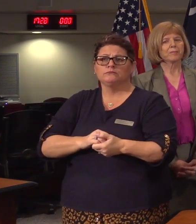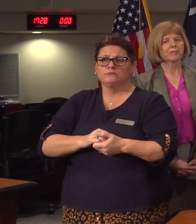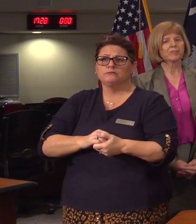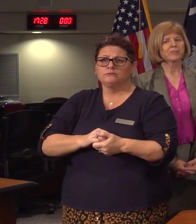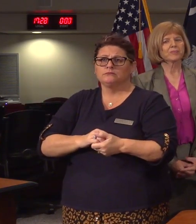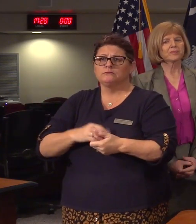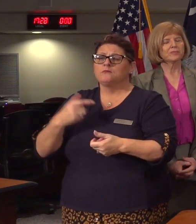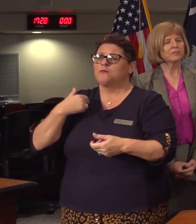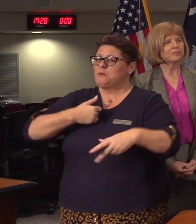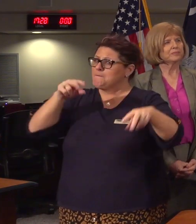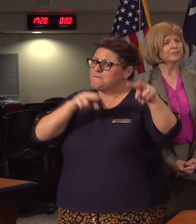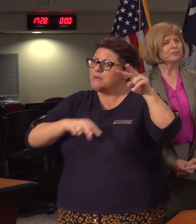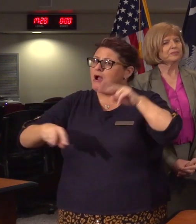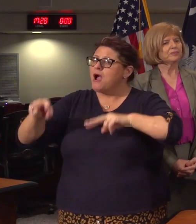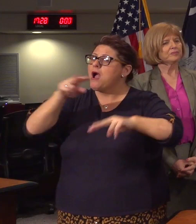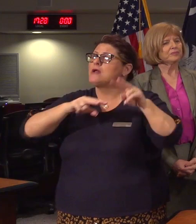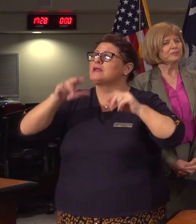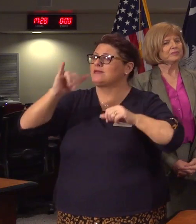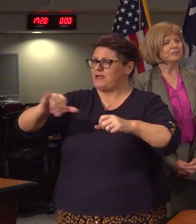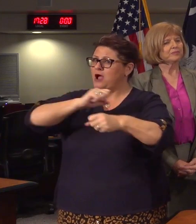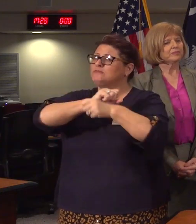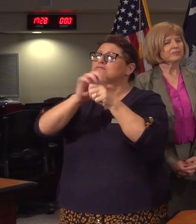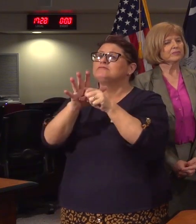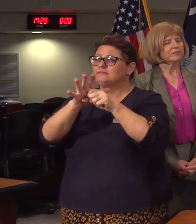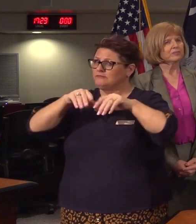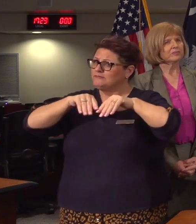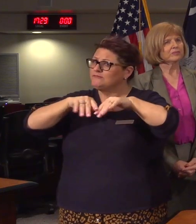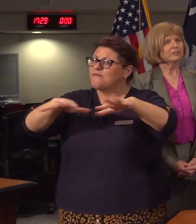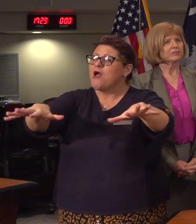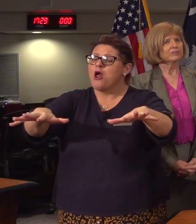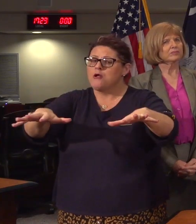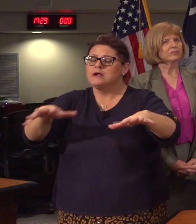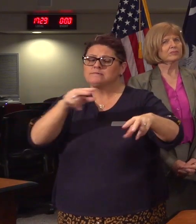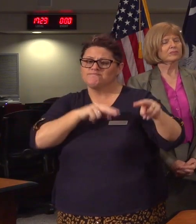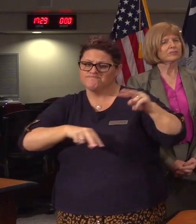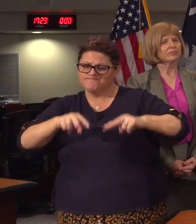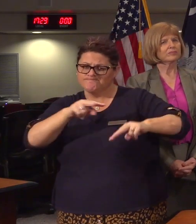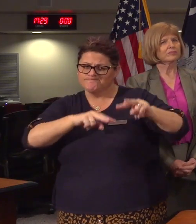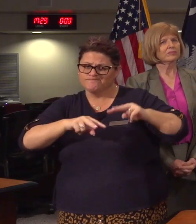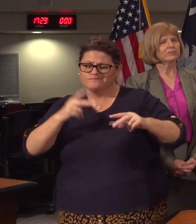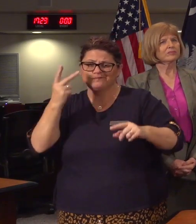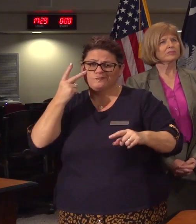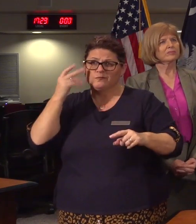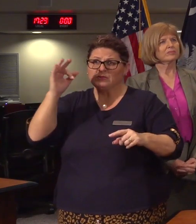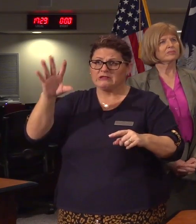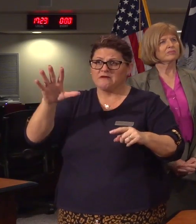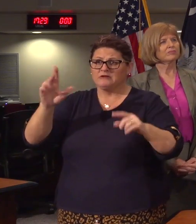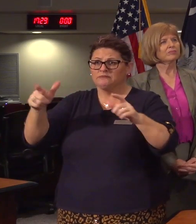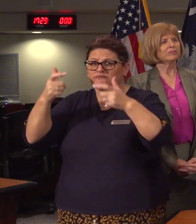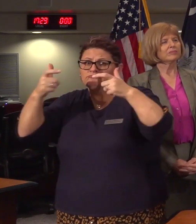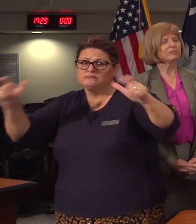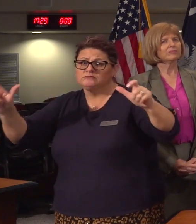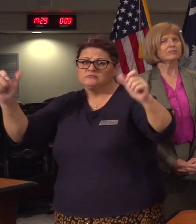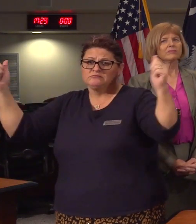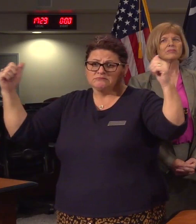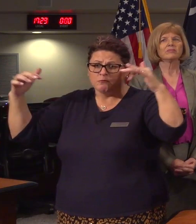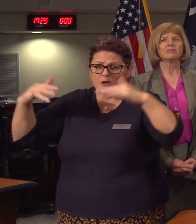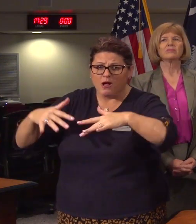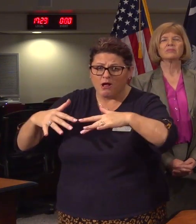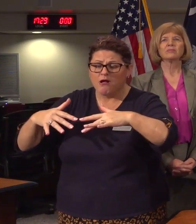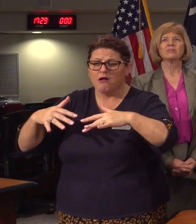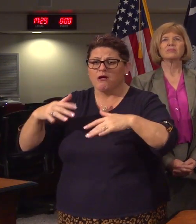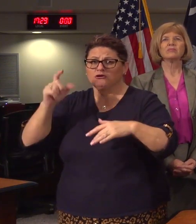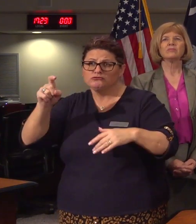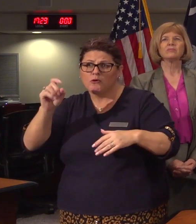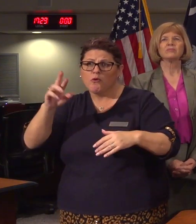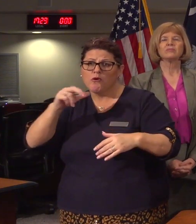We are monitoring the status of the virus in South Carolina to make informed decisions about large gatherings. We have no evidence that the